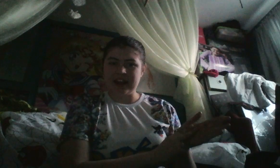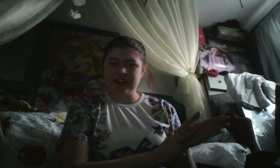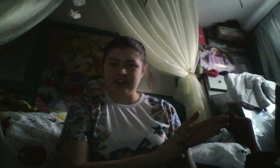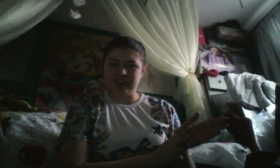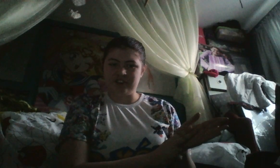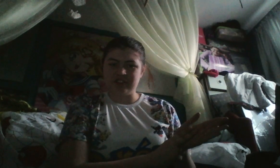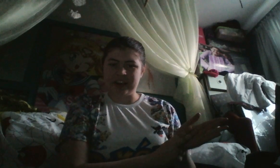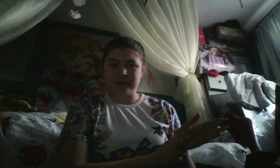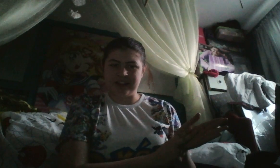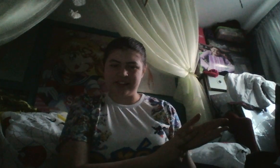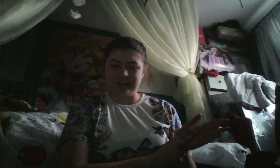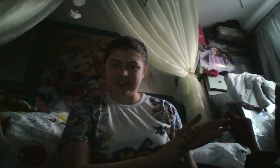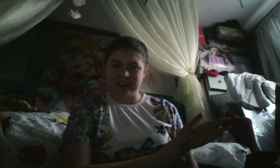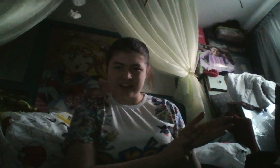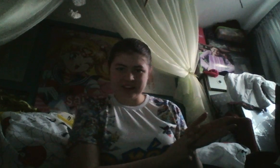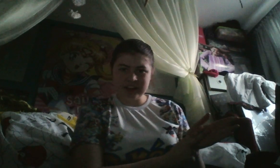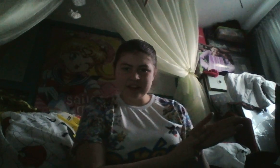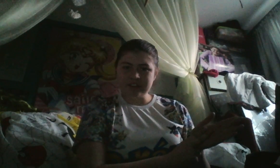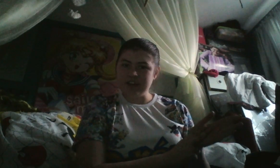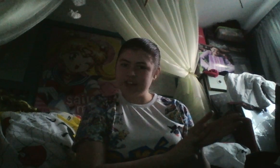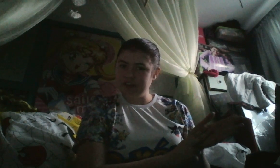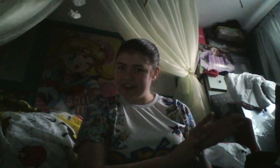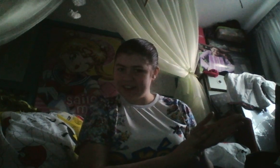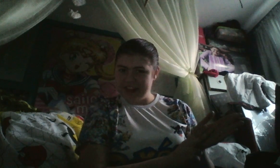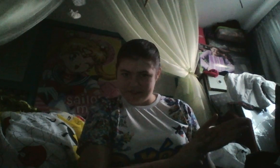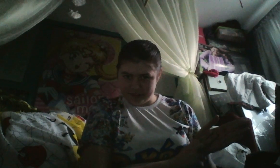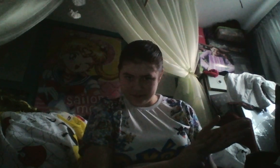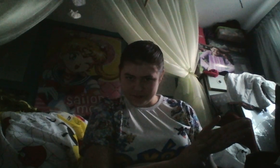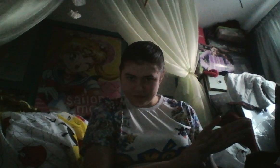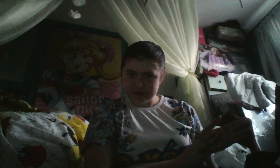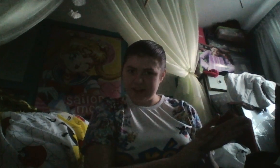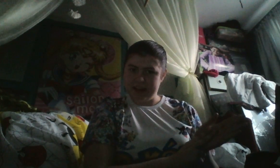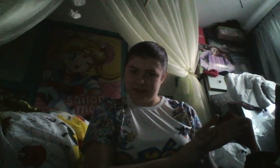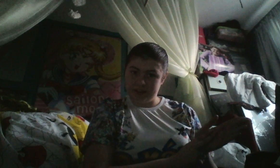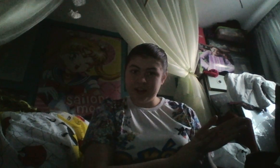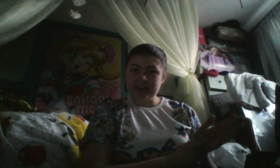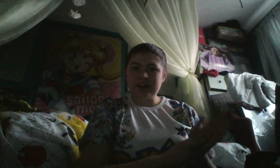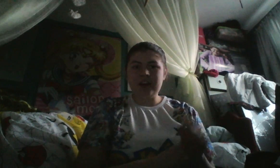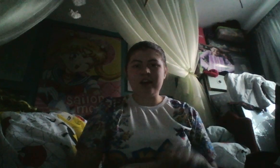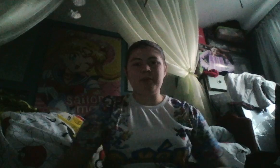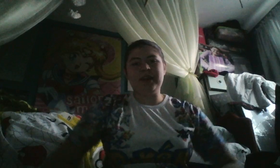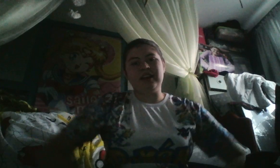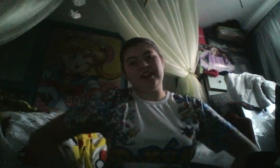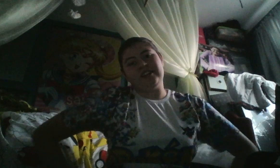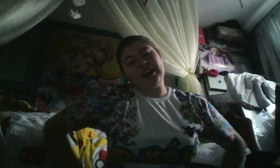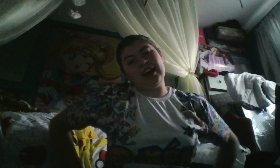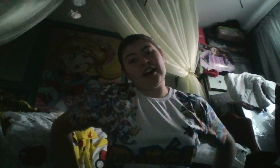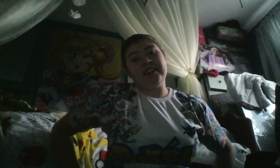N is just take away a single finger. So you have 2 fingers left for L. I'll repeat I to